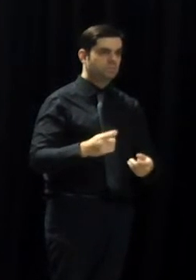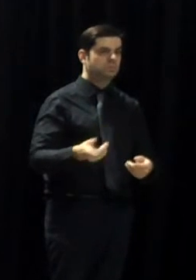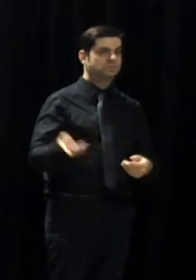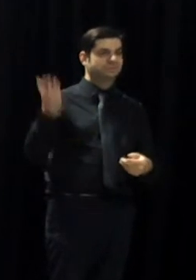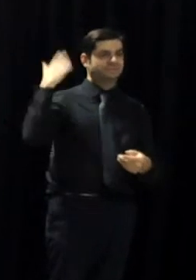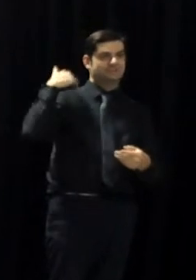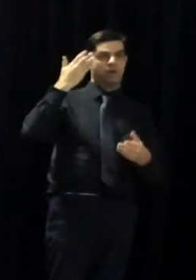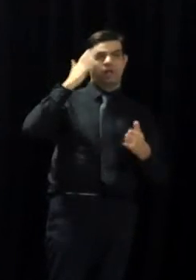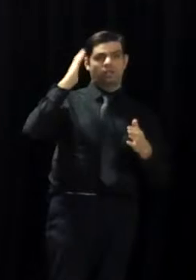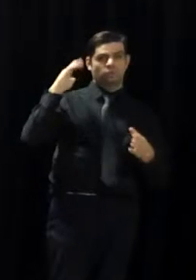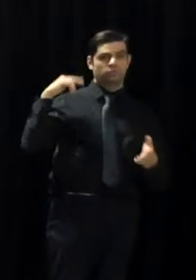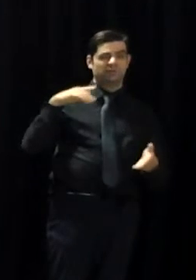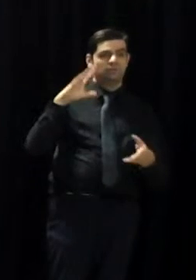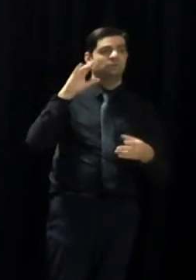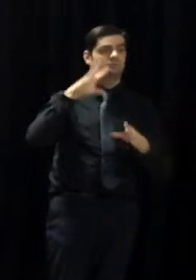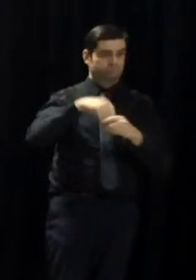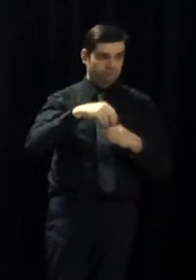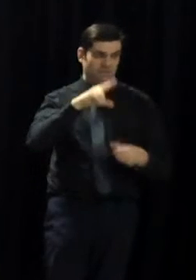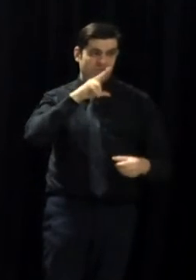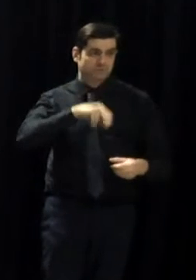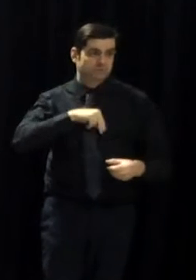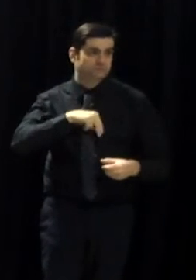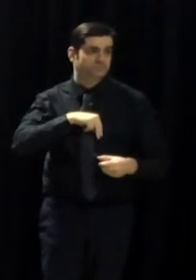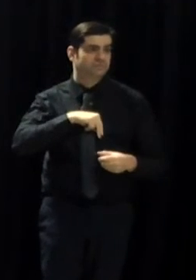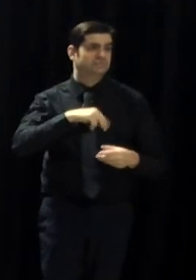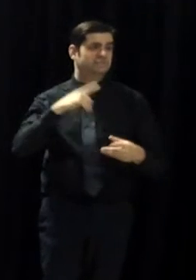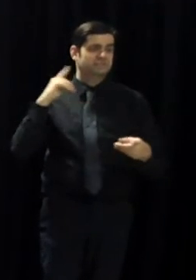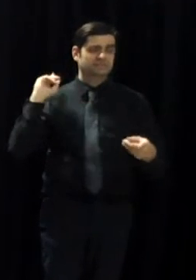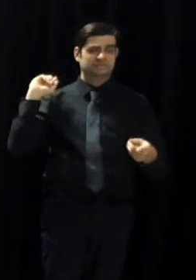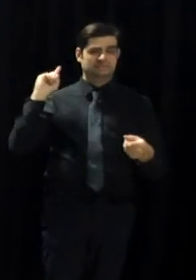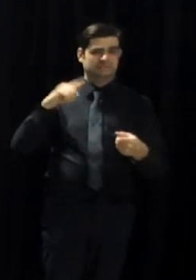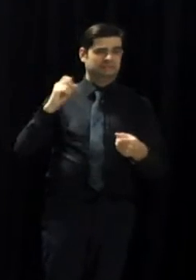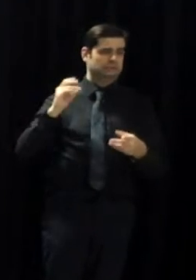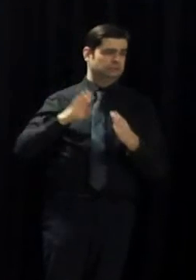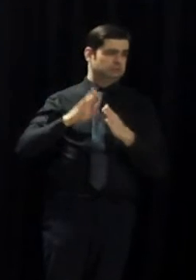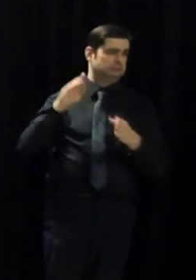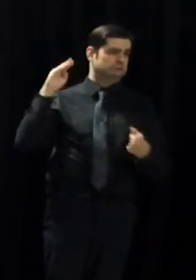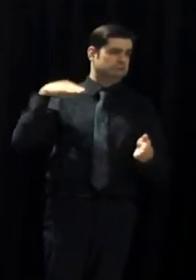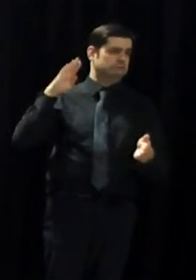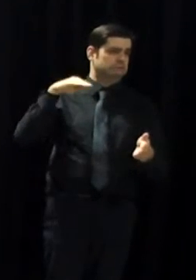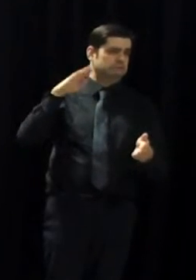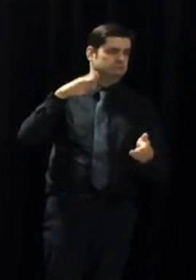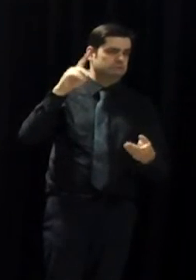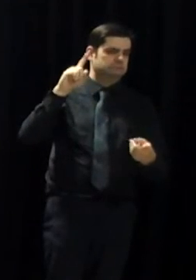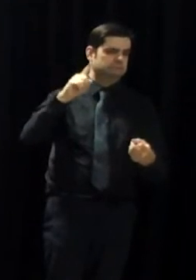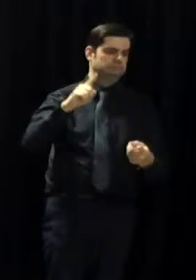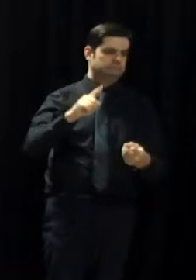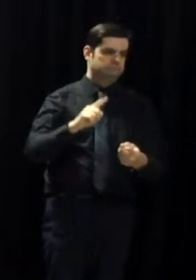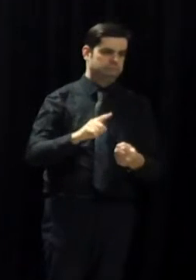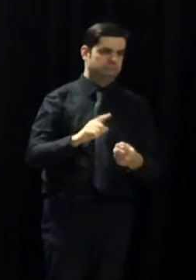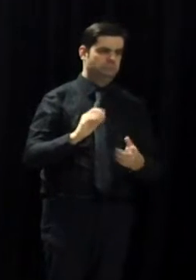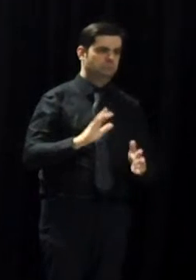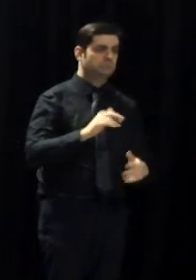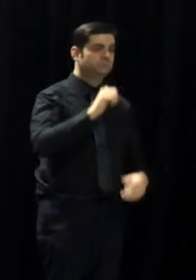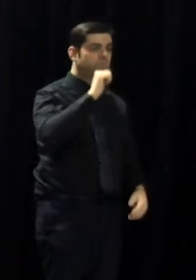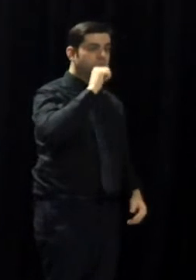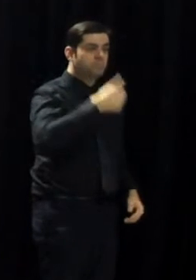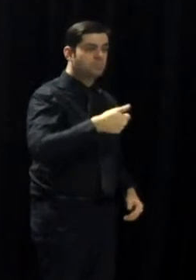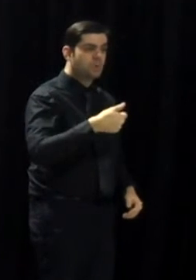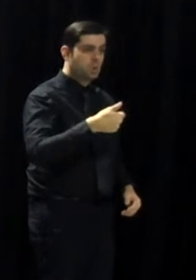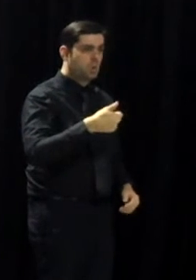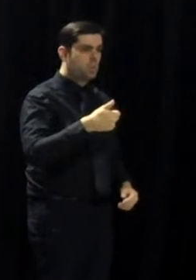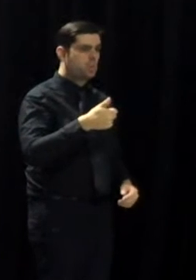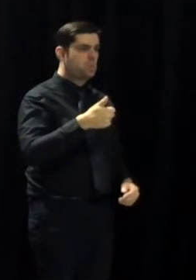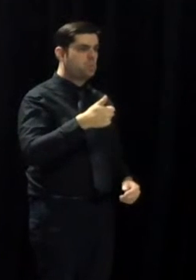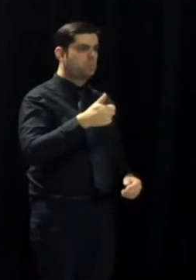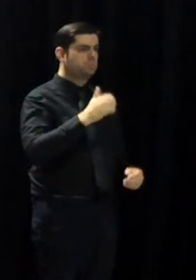to be a little bit better than where we were last week too. So it looks like we're